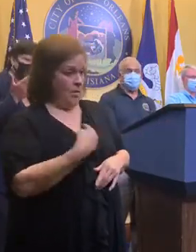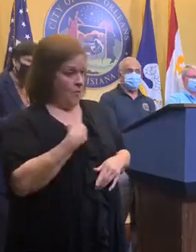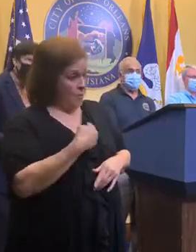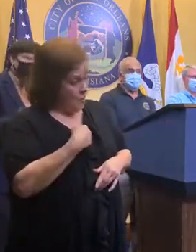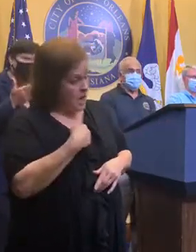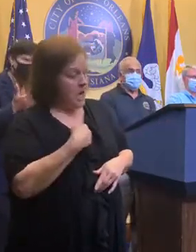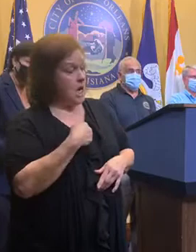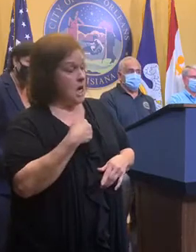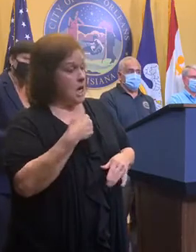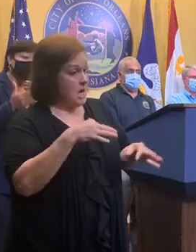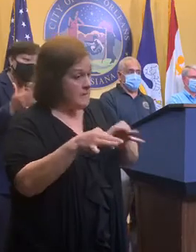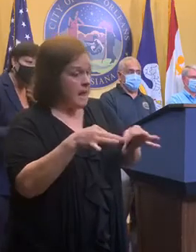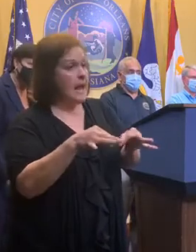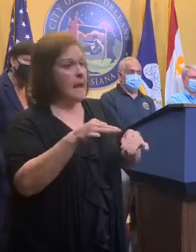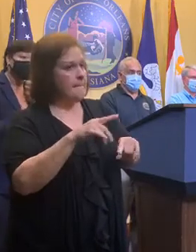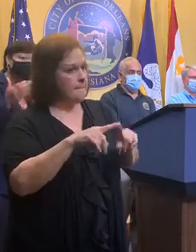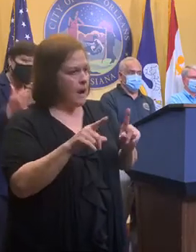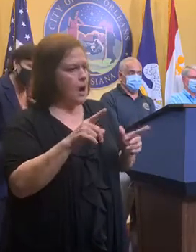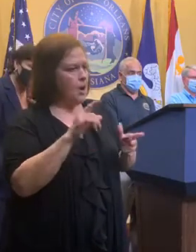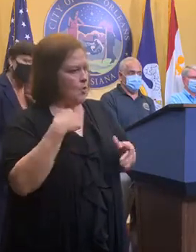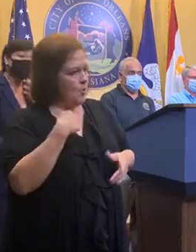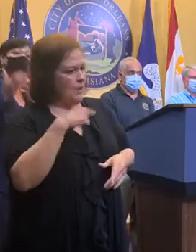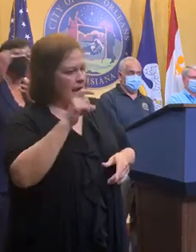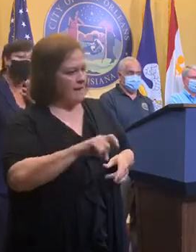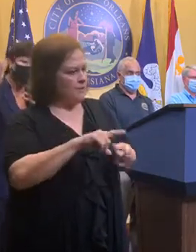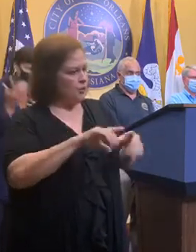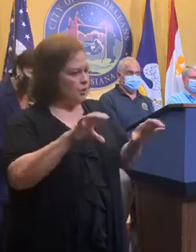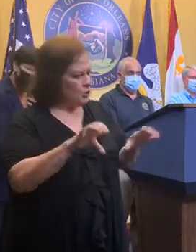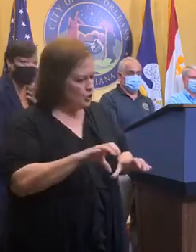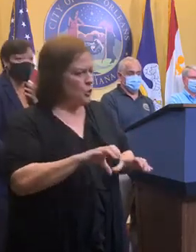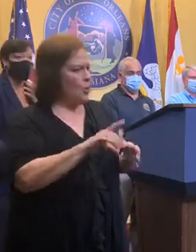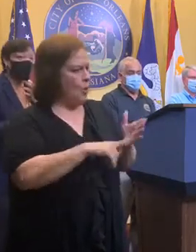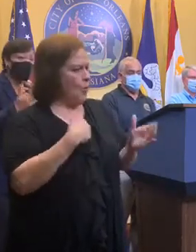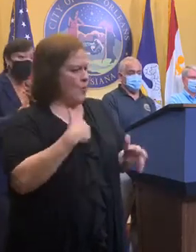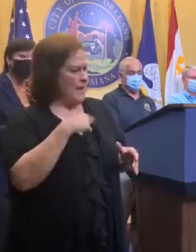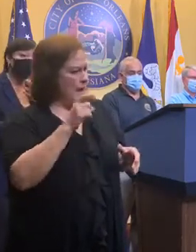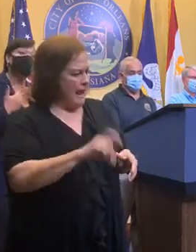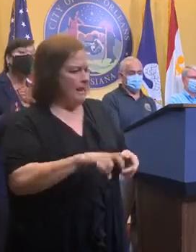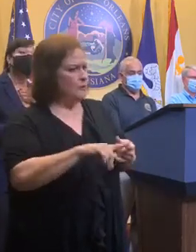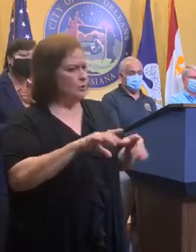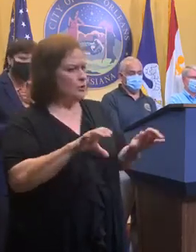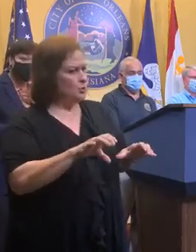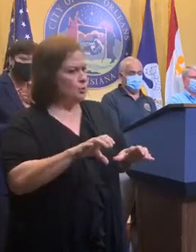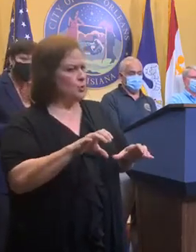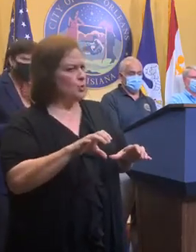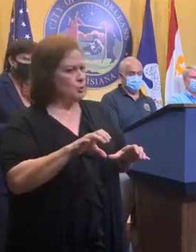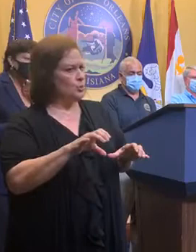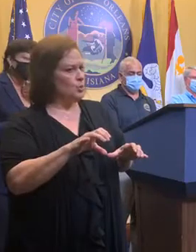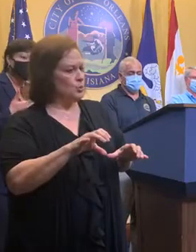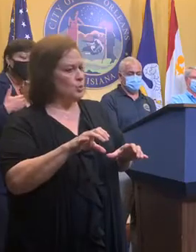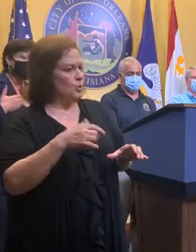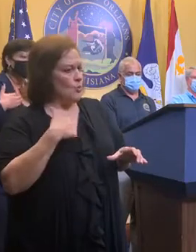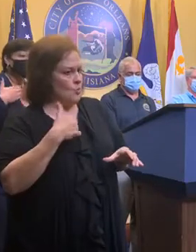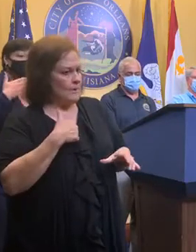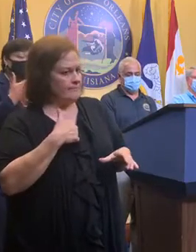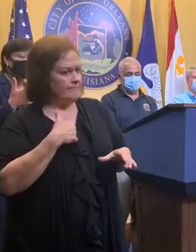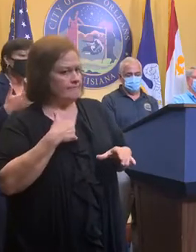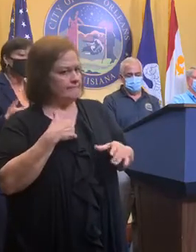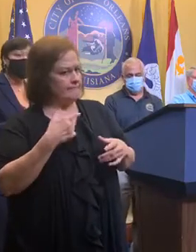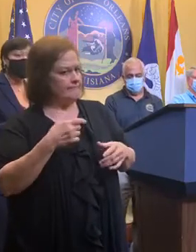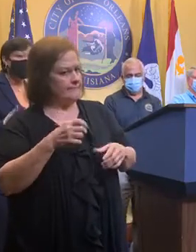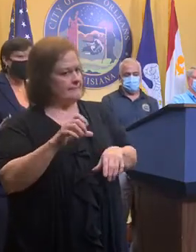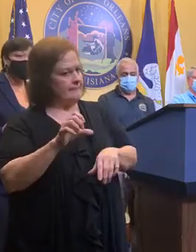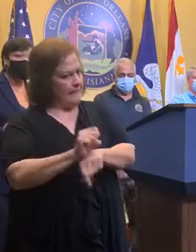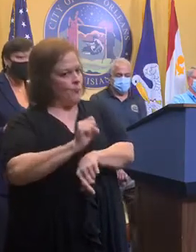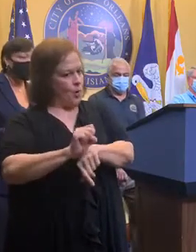it, but doing what it takes to get the resources necessary that are unprecedented in this city we've delivered. So it is